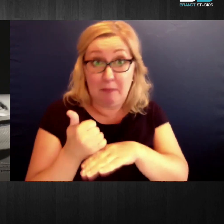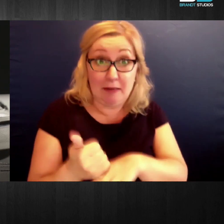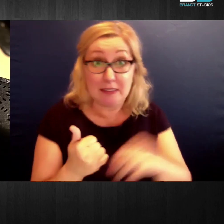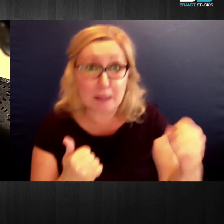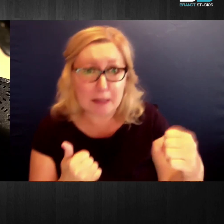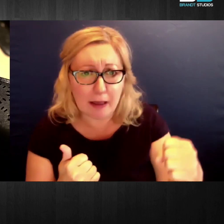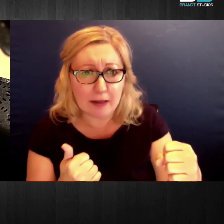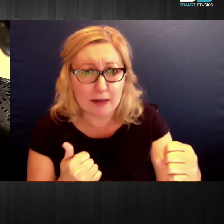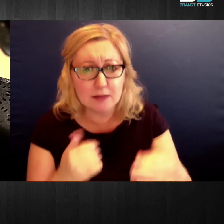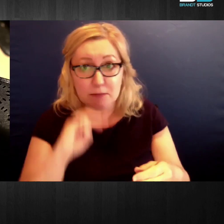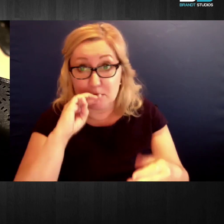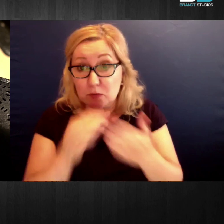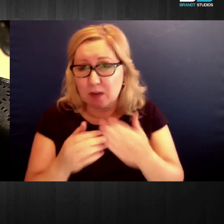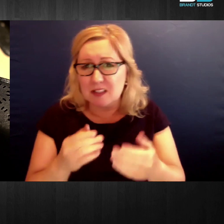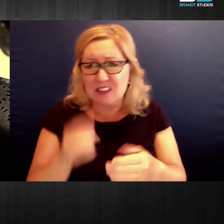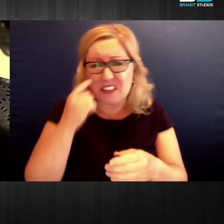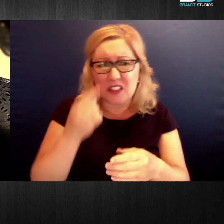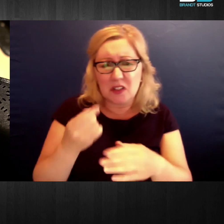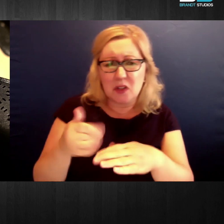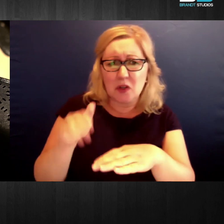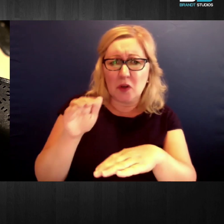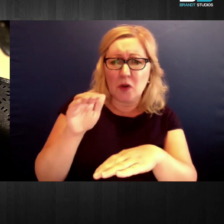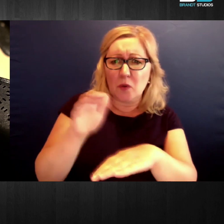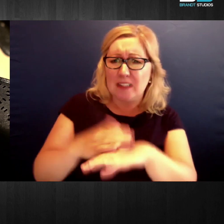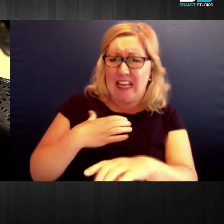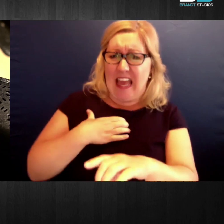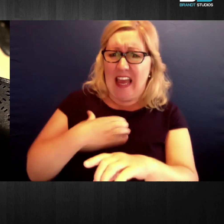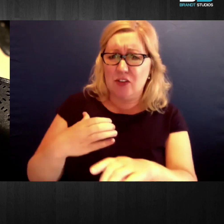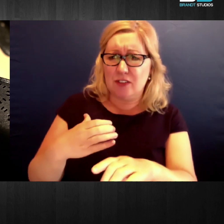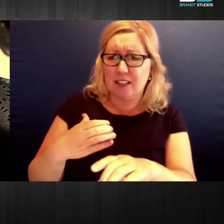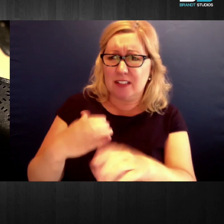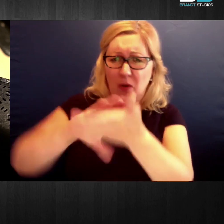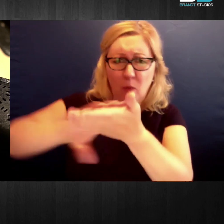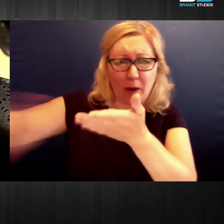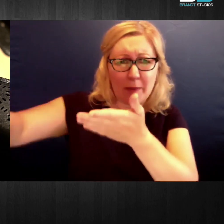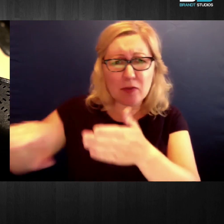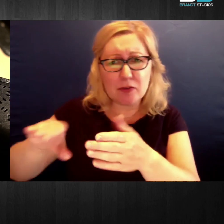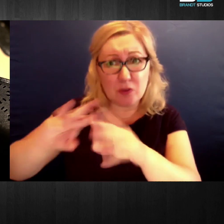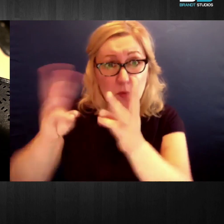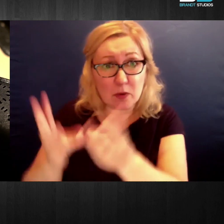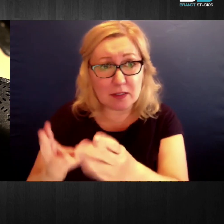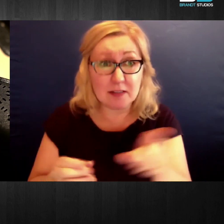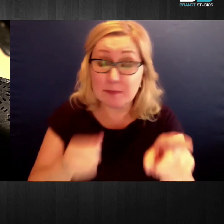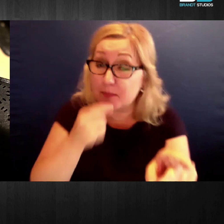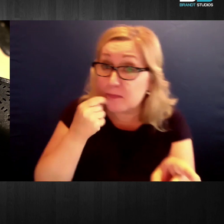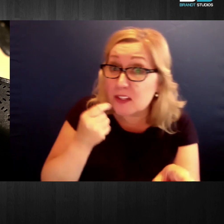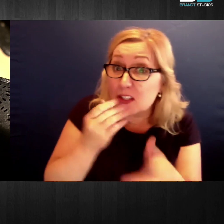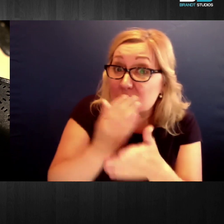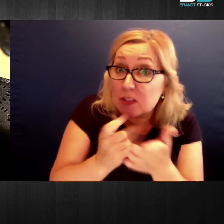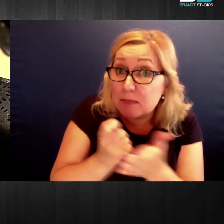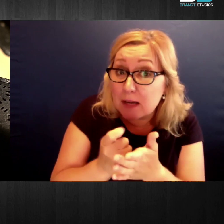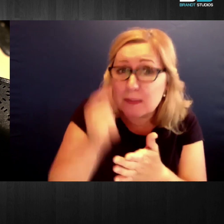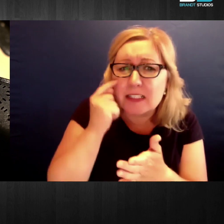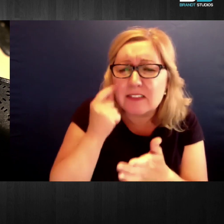Oh, absolutely. Well, sometimes I think it's very easy to jump to conclusions and make assumptions about another